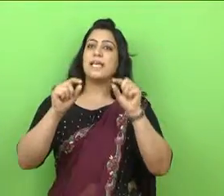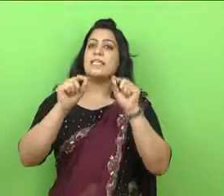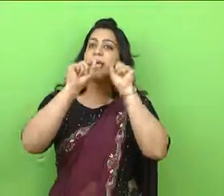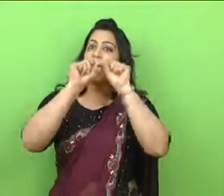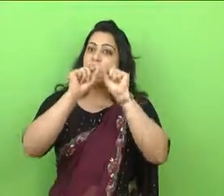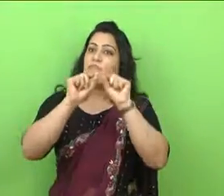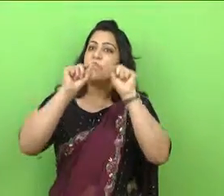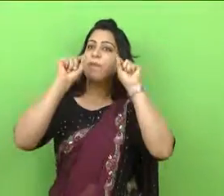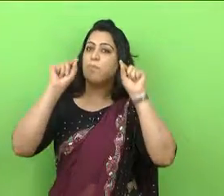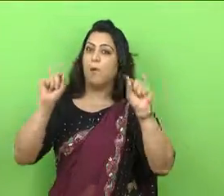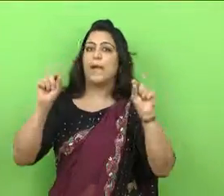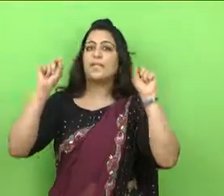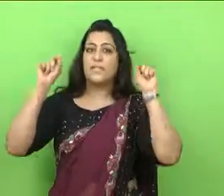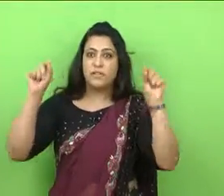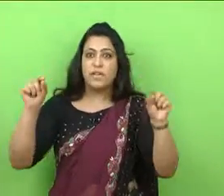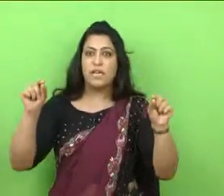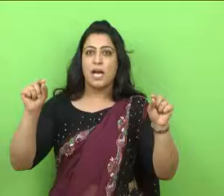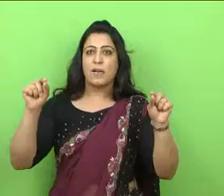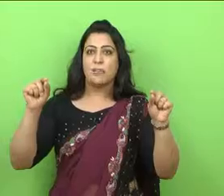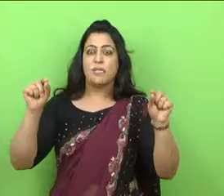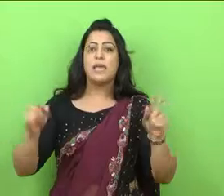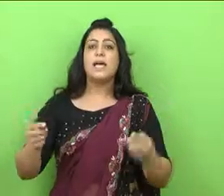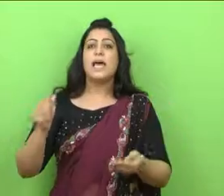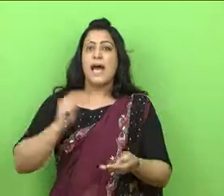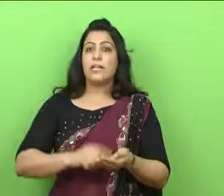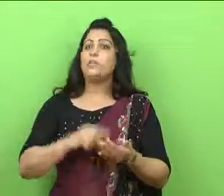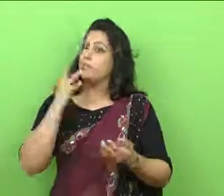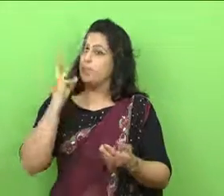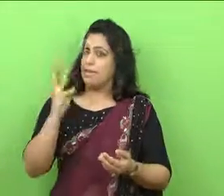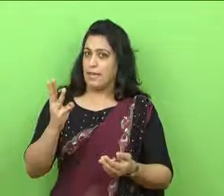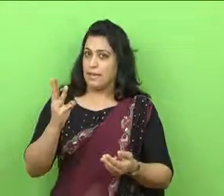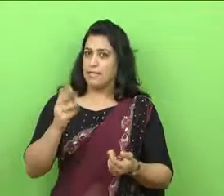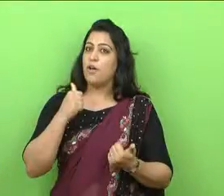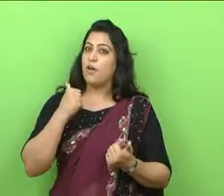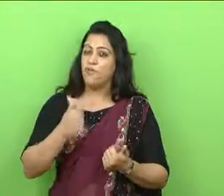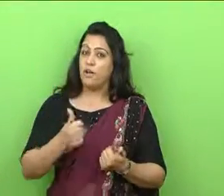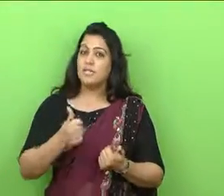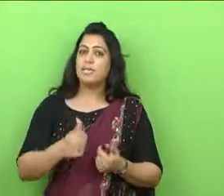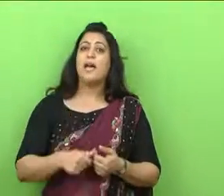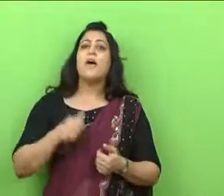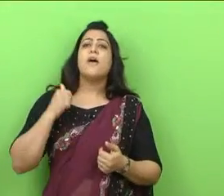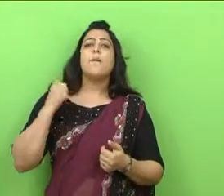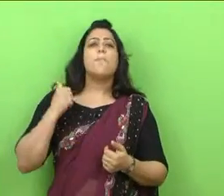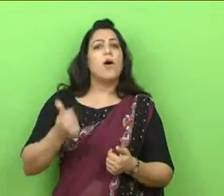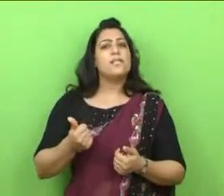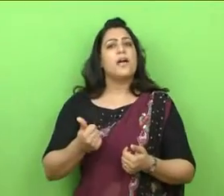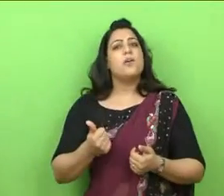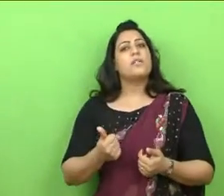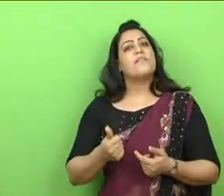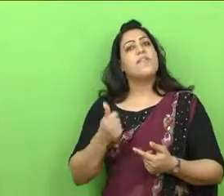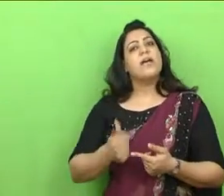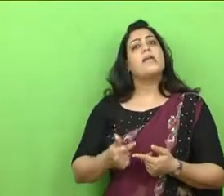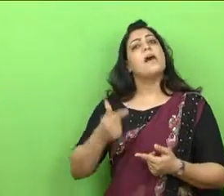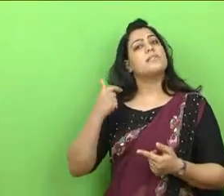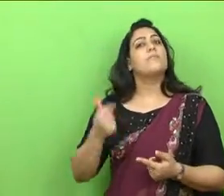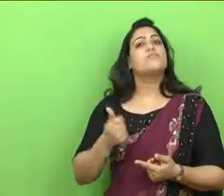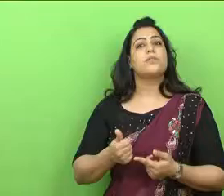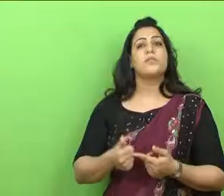assess every point given in the argument and do three things. First, point out if there are assumptions in